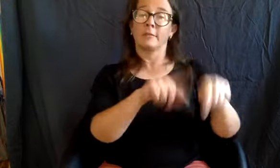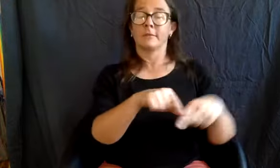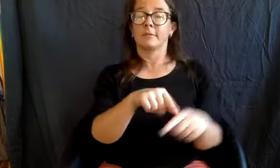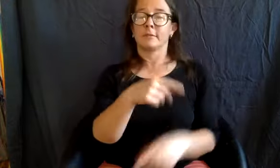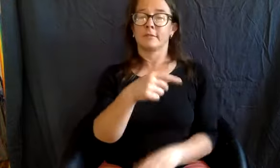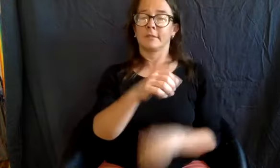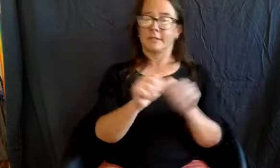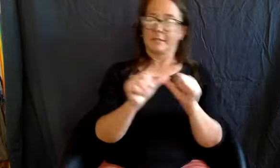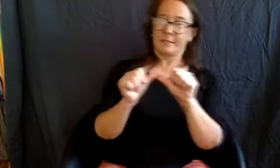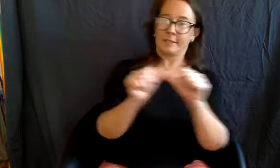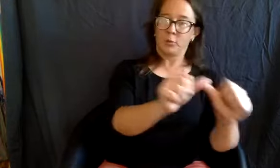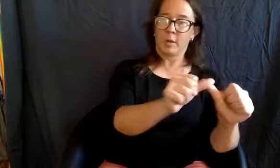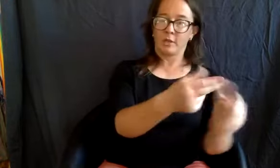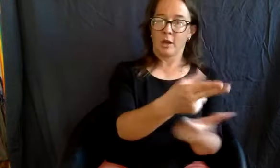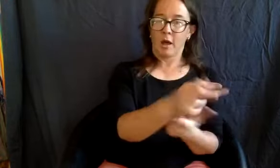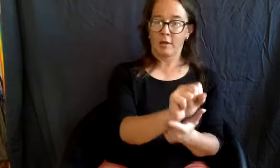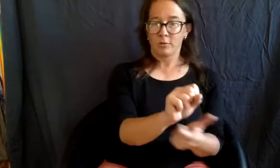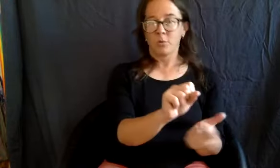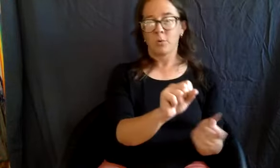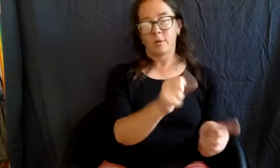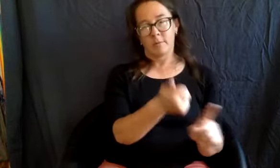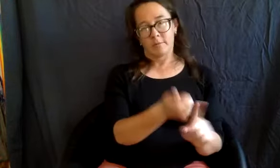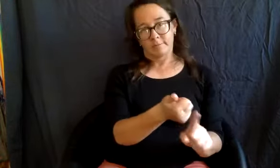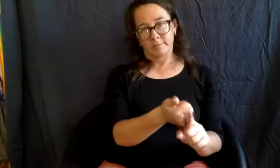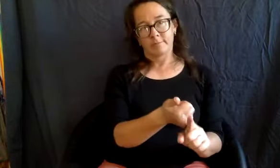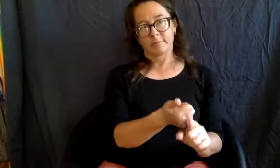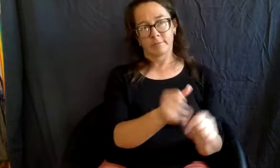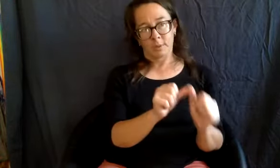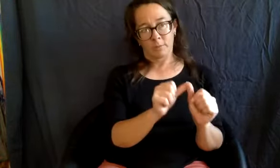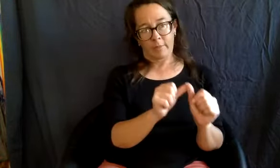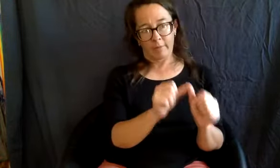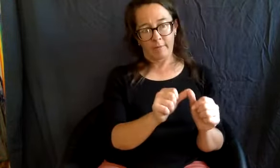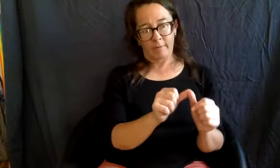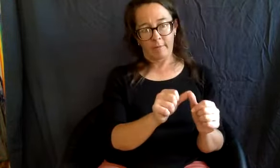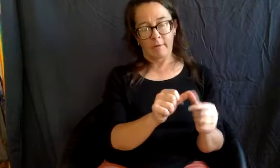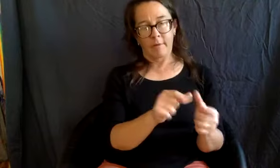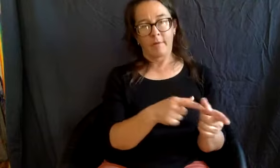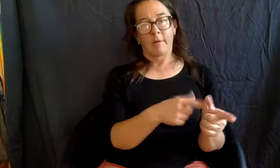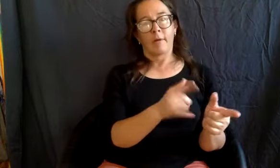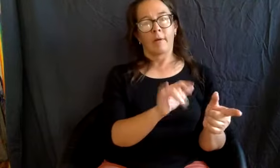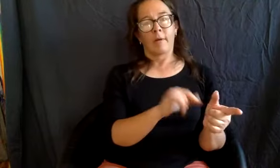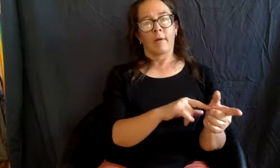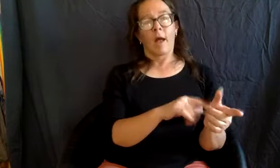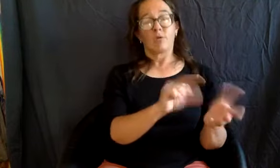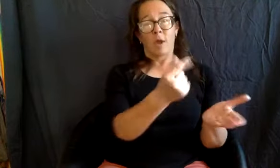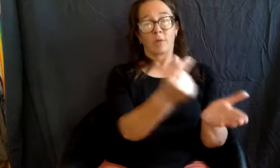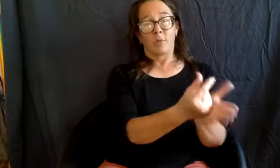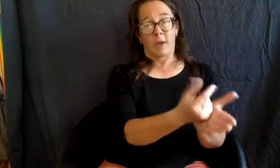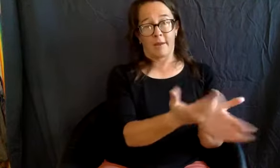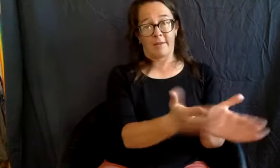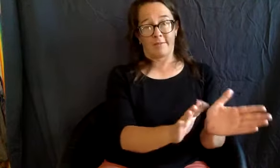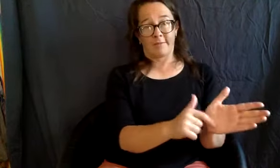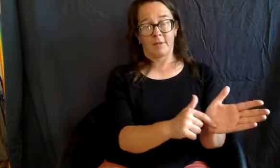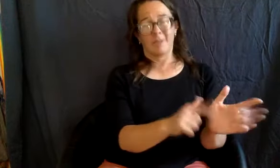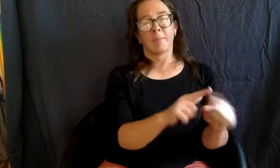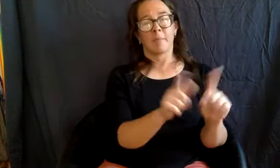to a newcomer. Had she pushed her will on me on what I need to do and how I had to do, I think I would have pushed back a hell of a lot harder.